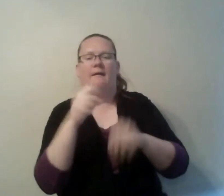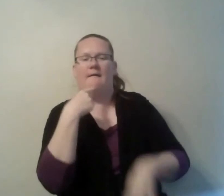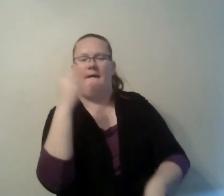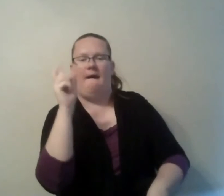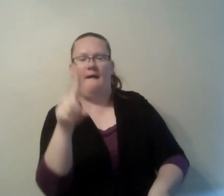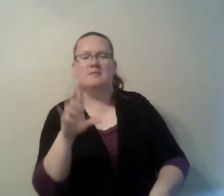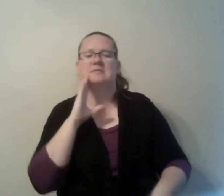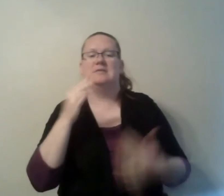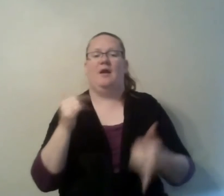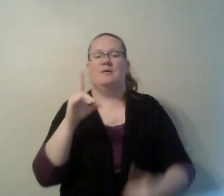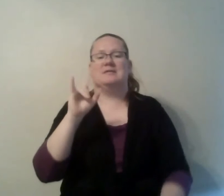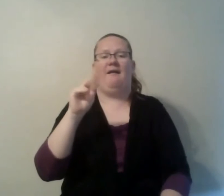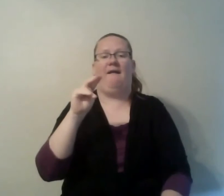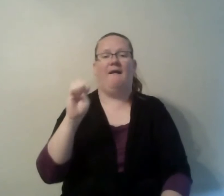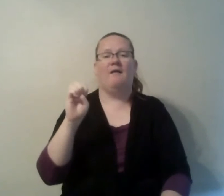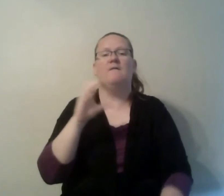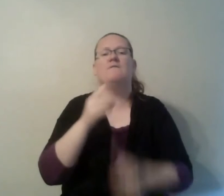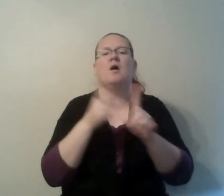13 ABC.